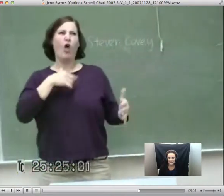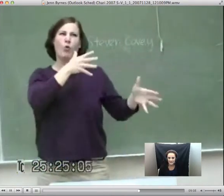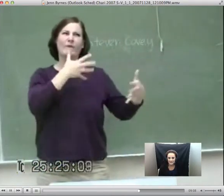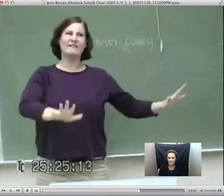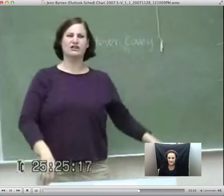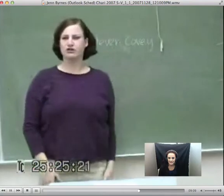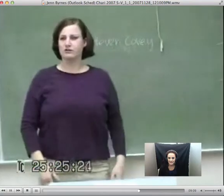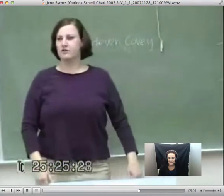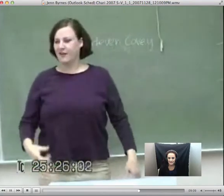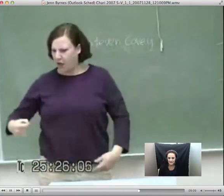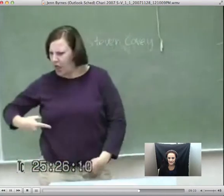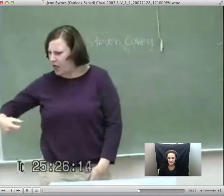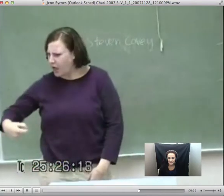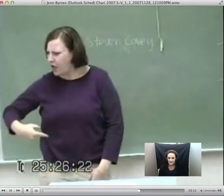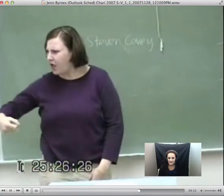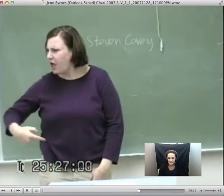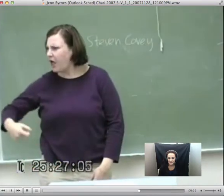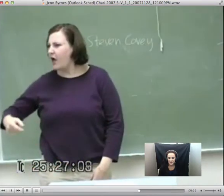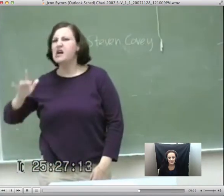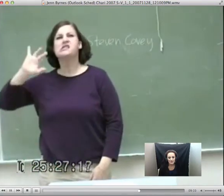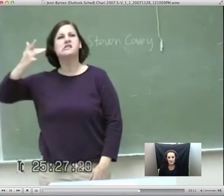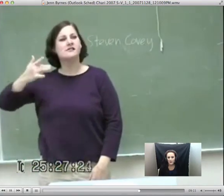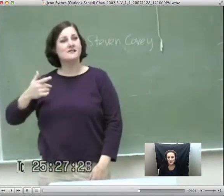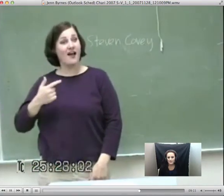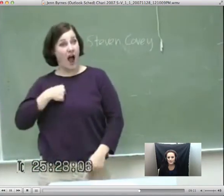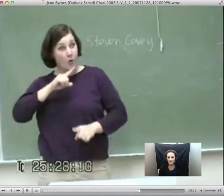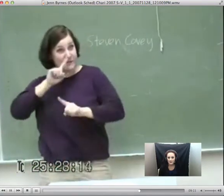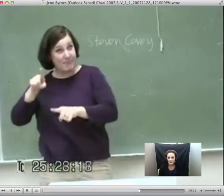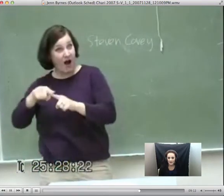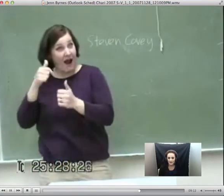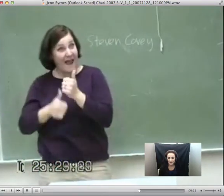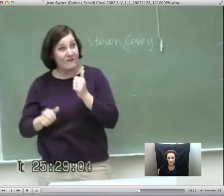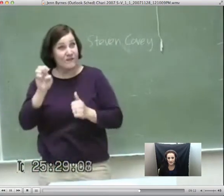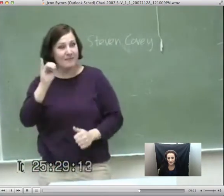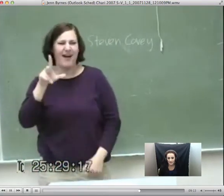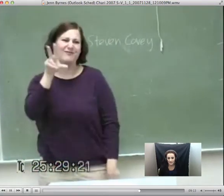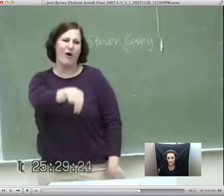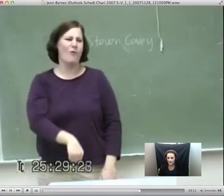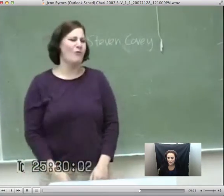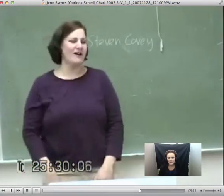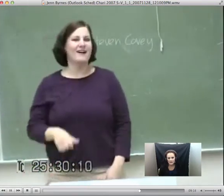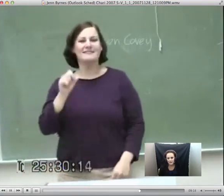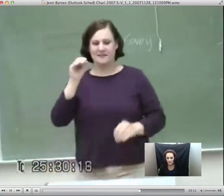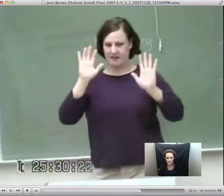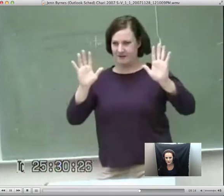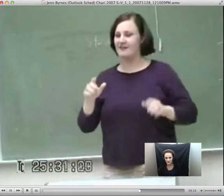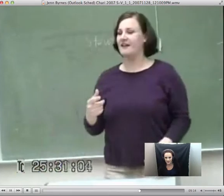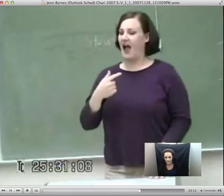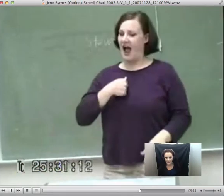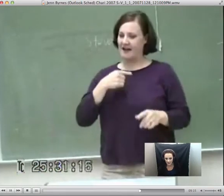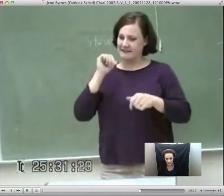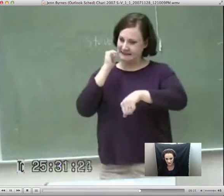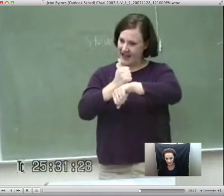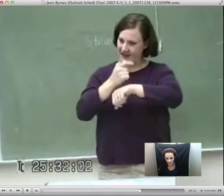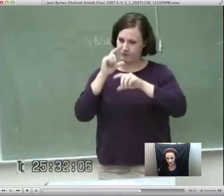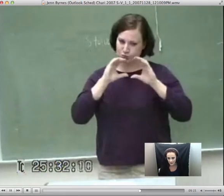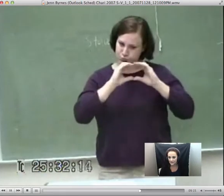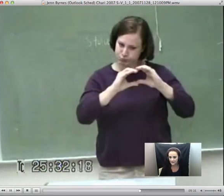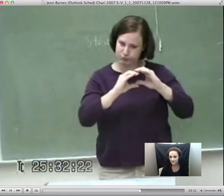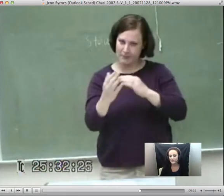practice. So my phone would always be going off, and they got sick of it. And of course I wouldn't respond to every email, but so